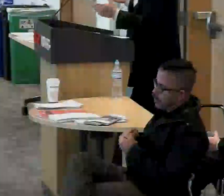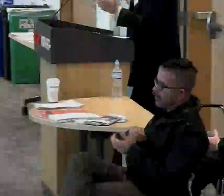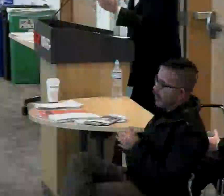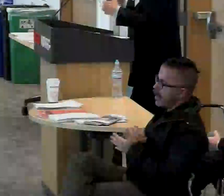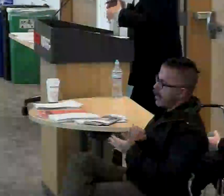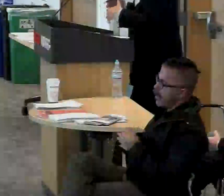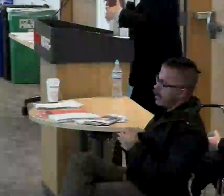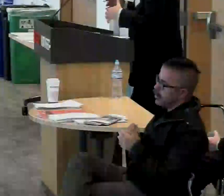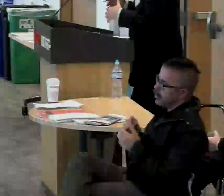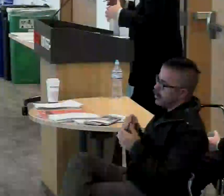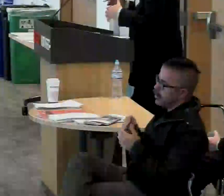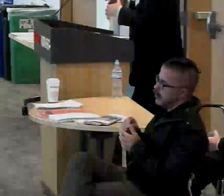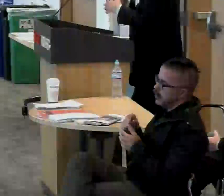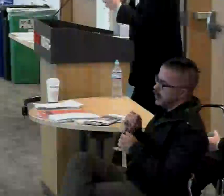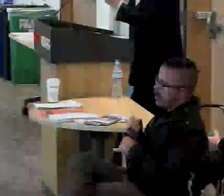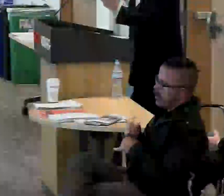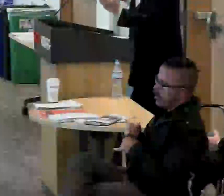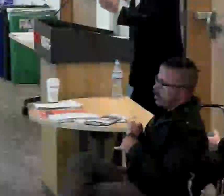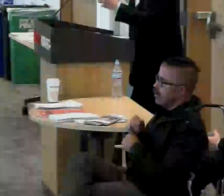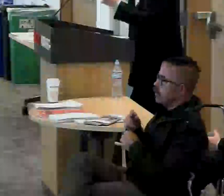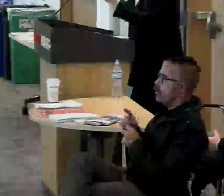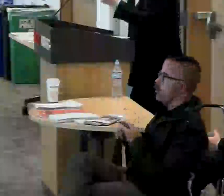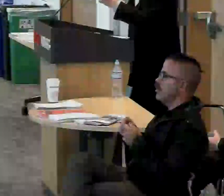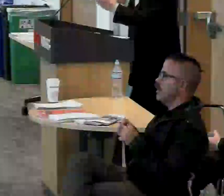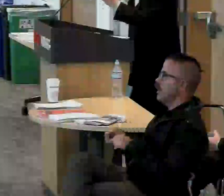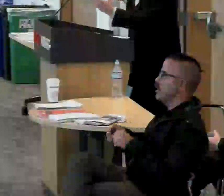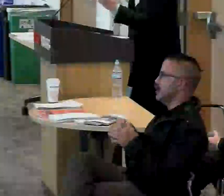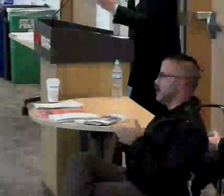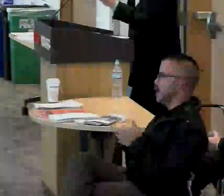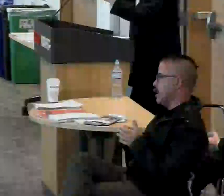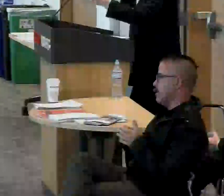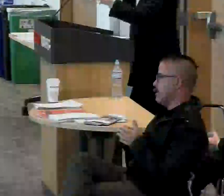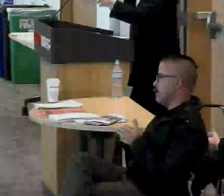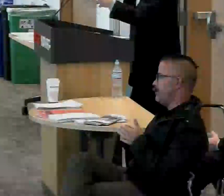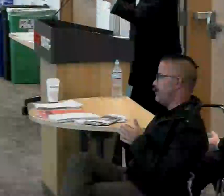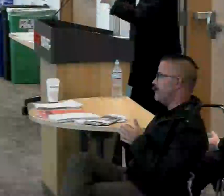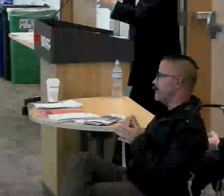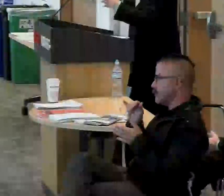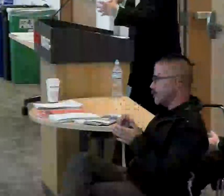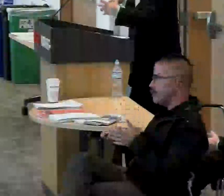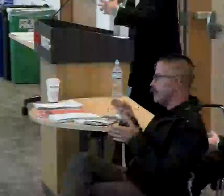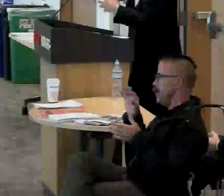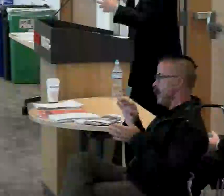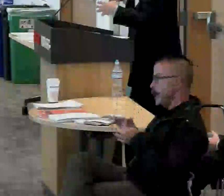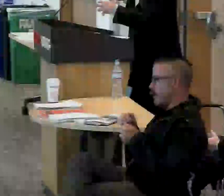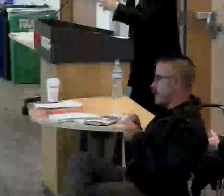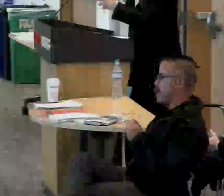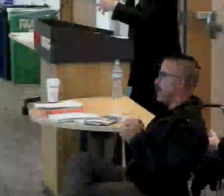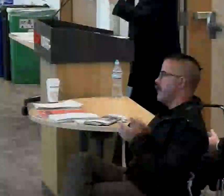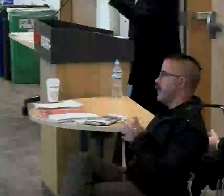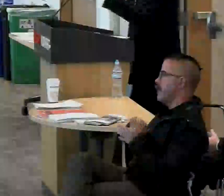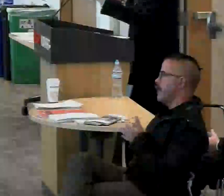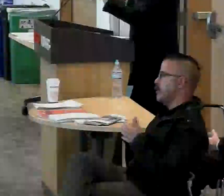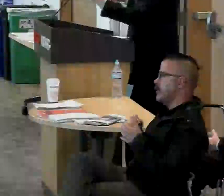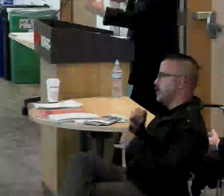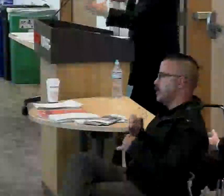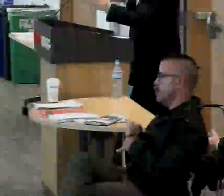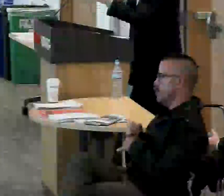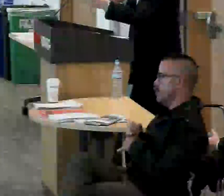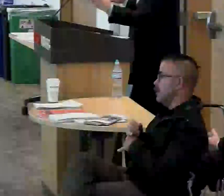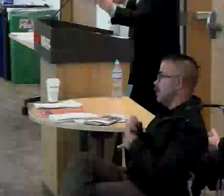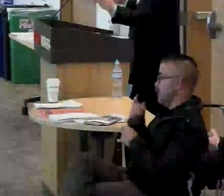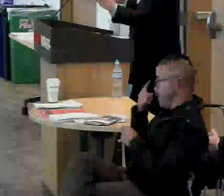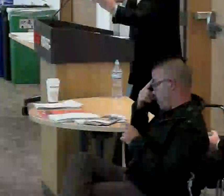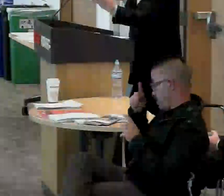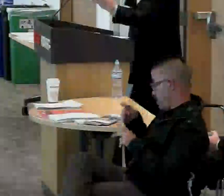to deposit any money in it. There's sort of that's the connection with financial institutions. So for an individual with